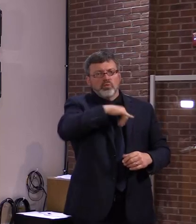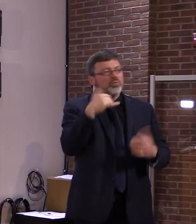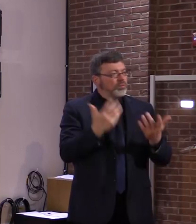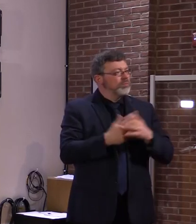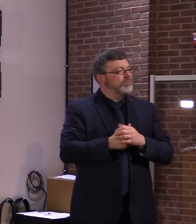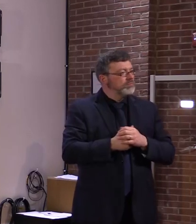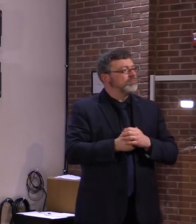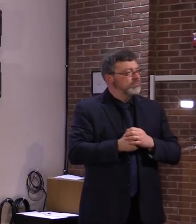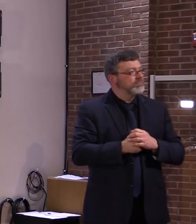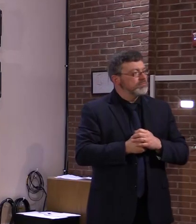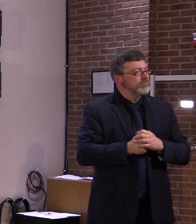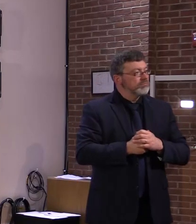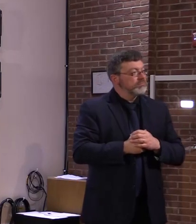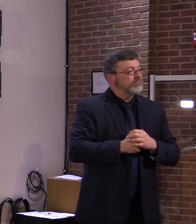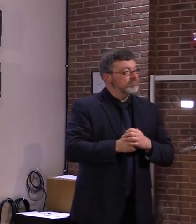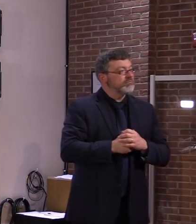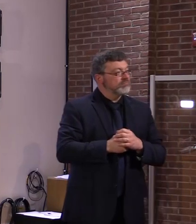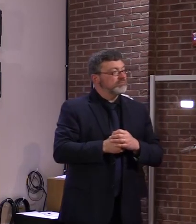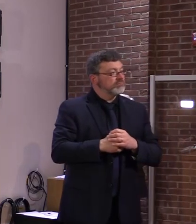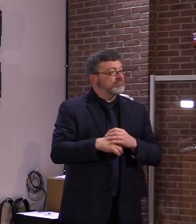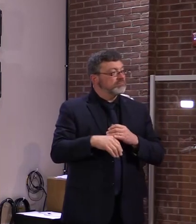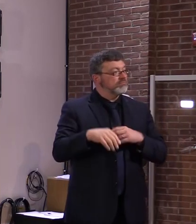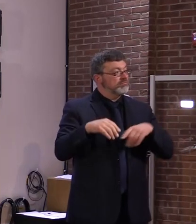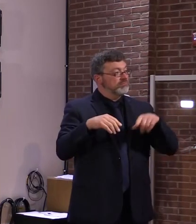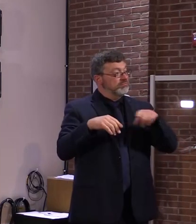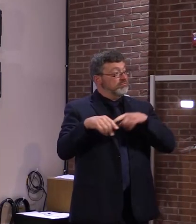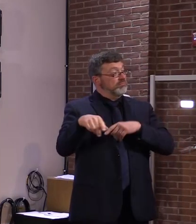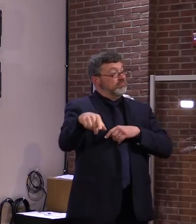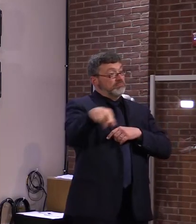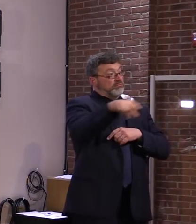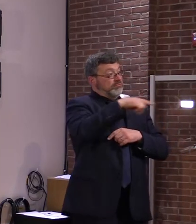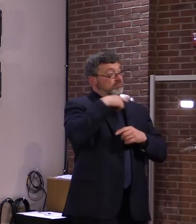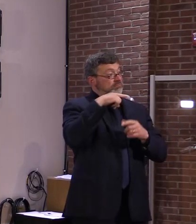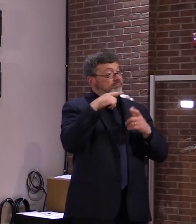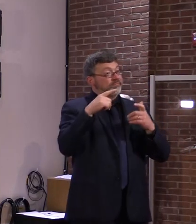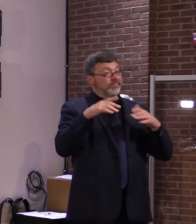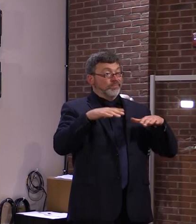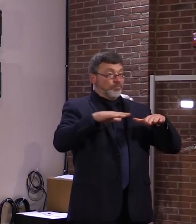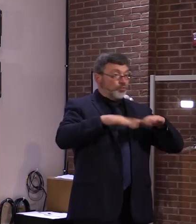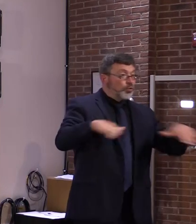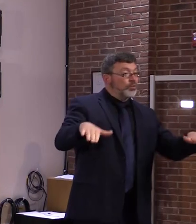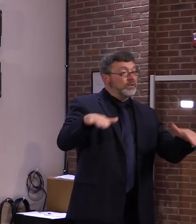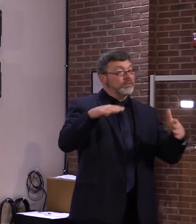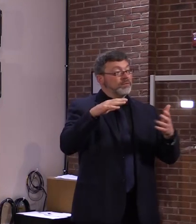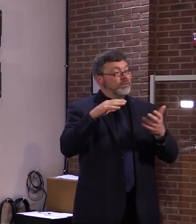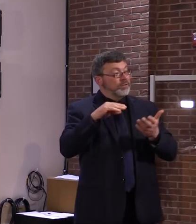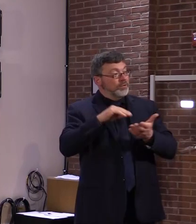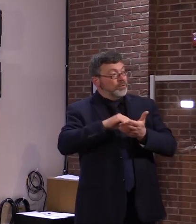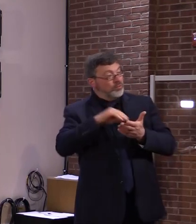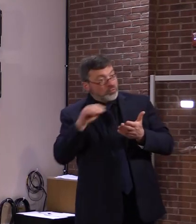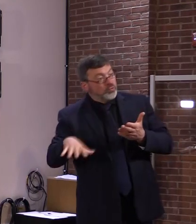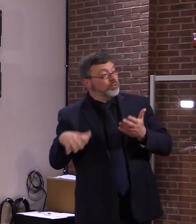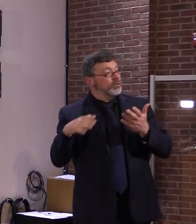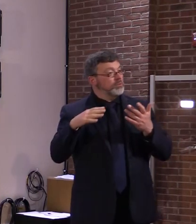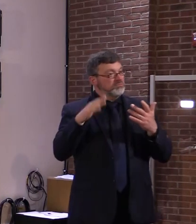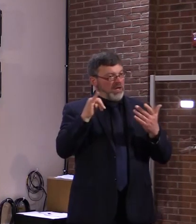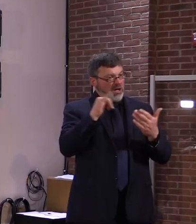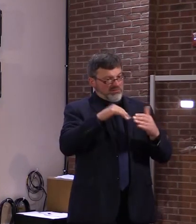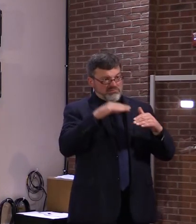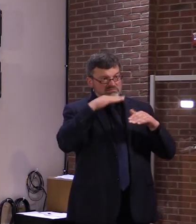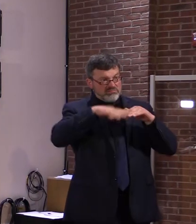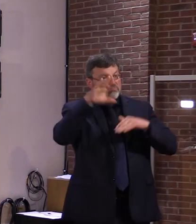pandemic began. And that has had a huge impact on kids, families, childcare programs, and